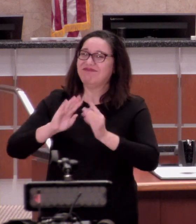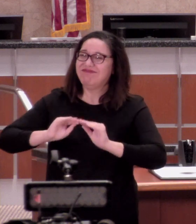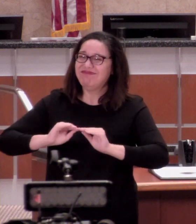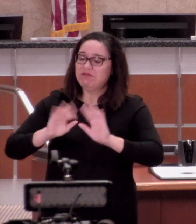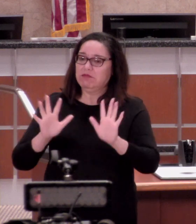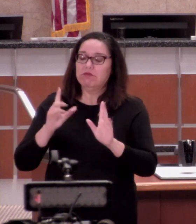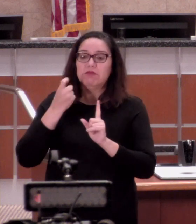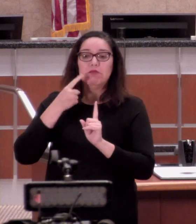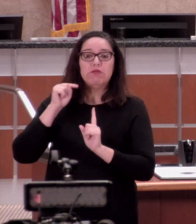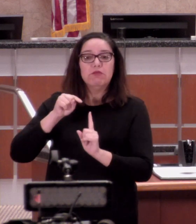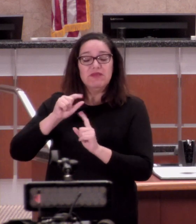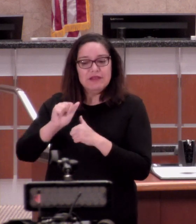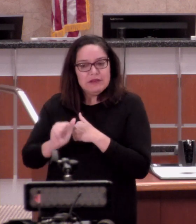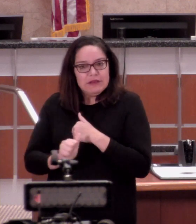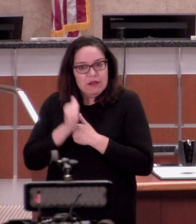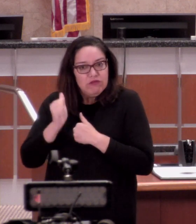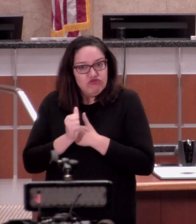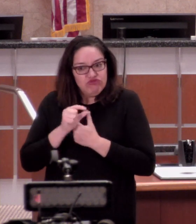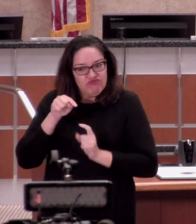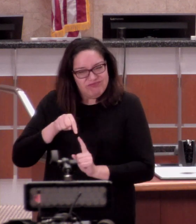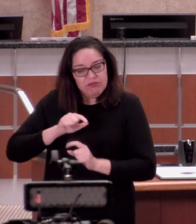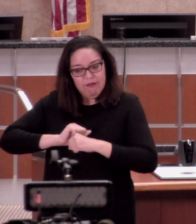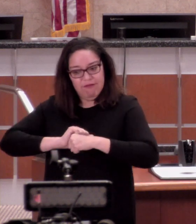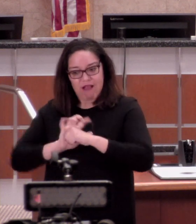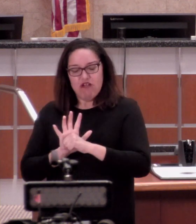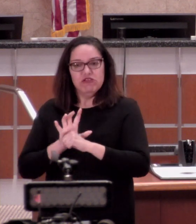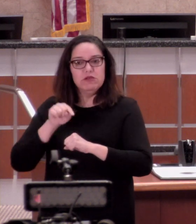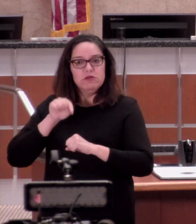about the danger and the seriousness of this virus.